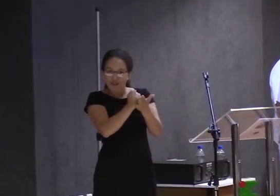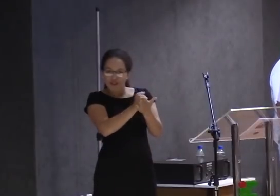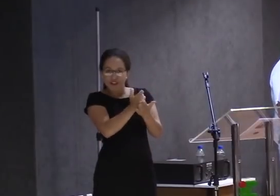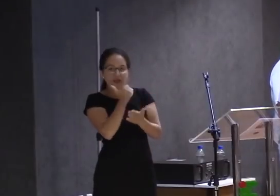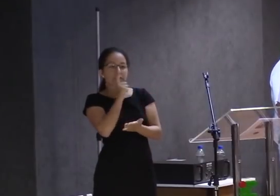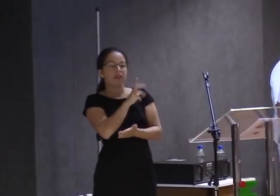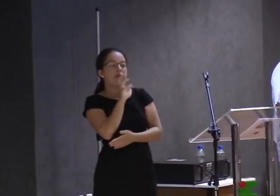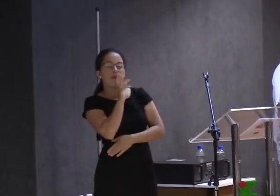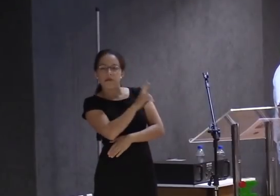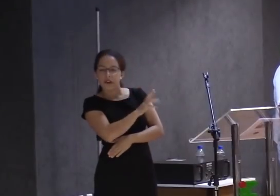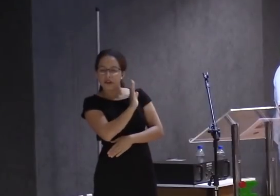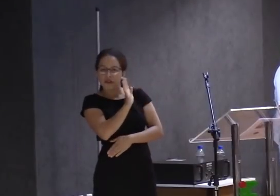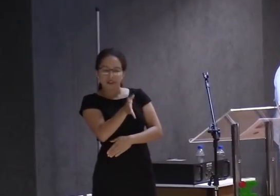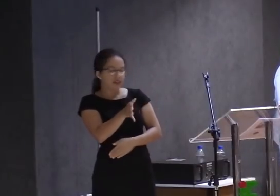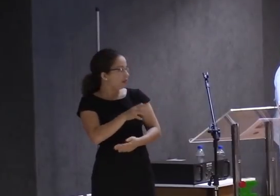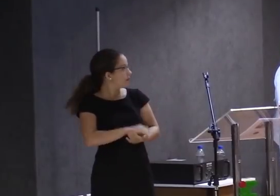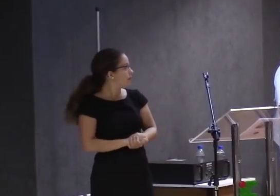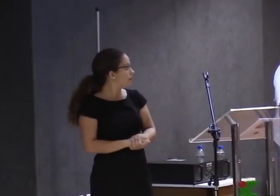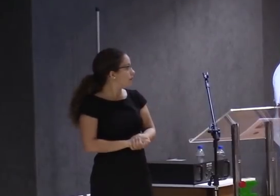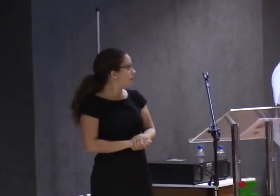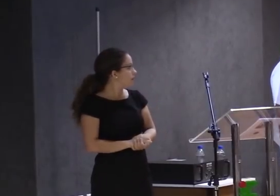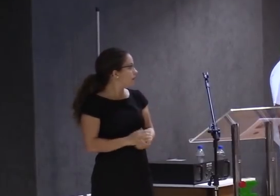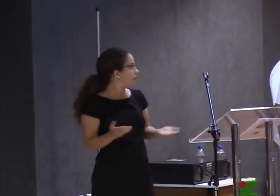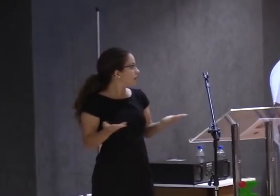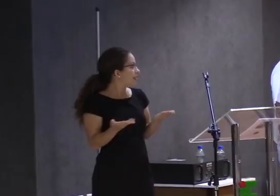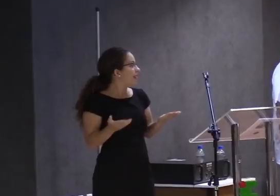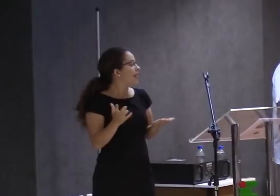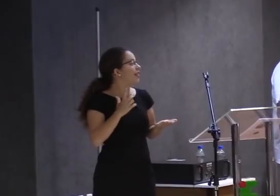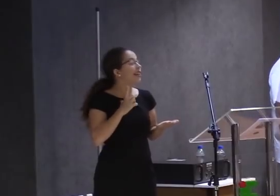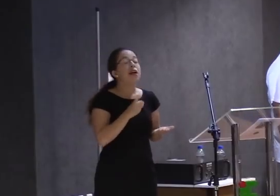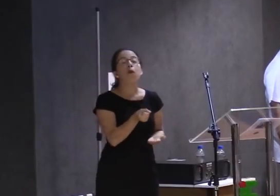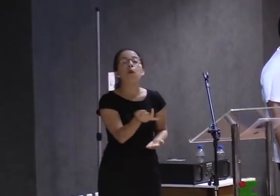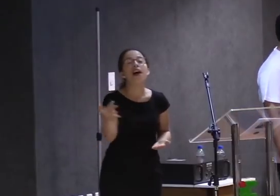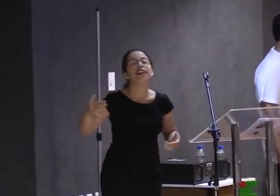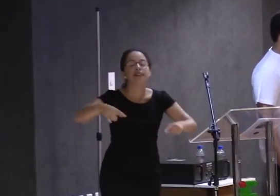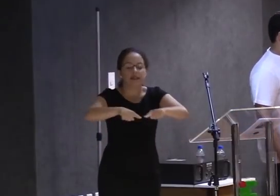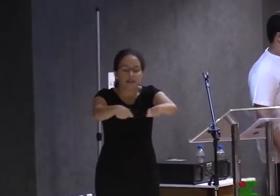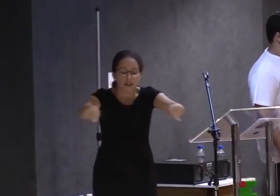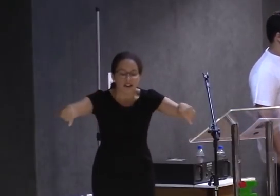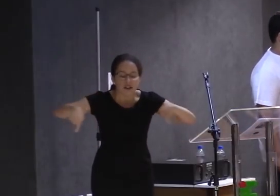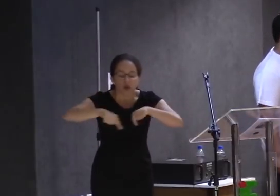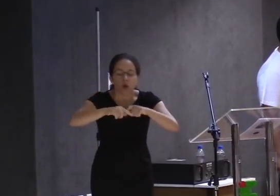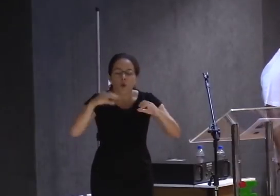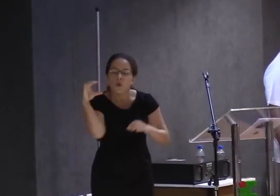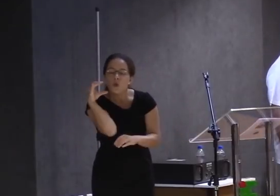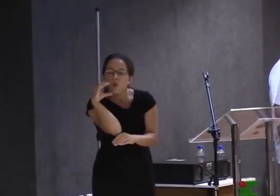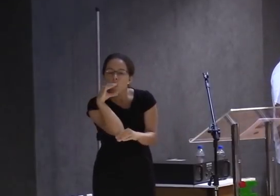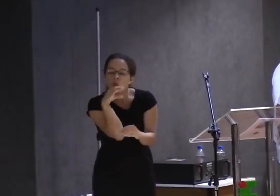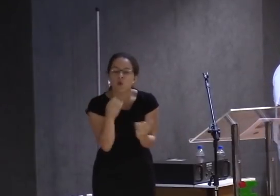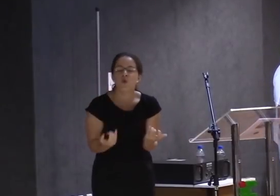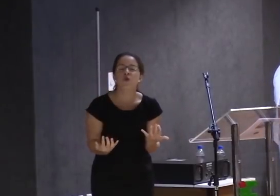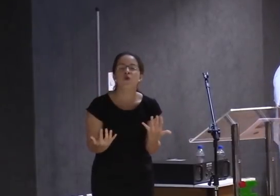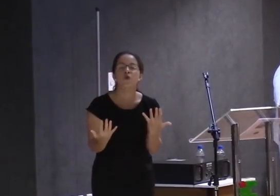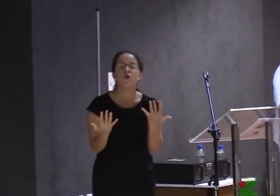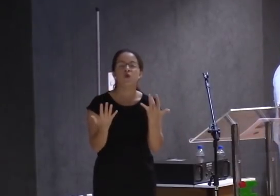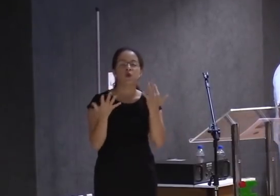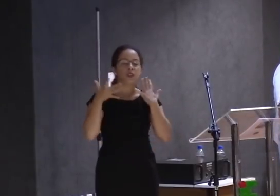please. How many saunas are there in Finland? Quantas saunas tem na Finlândia?